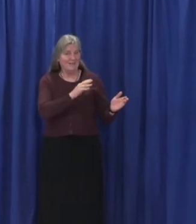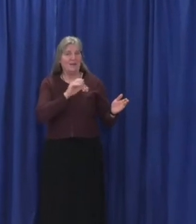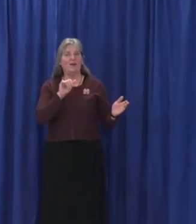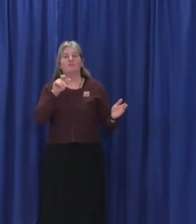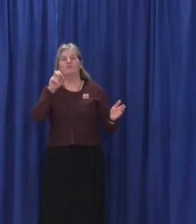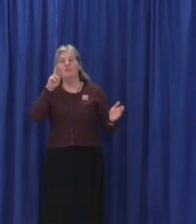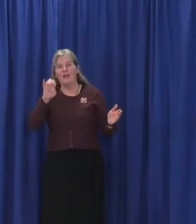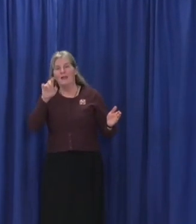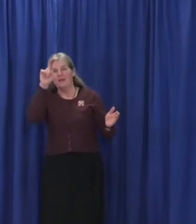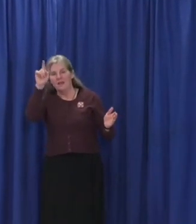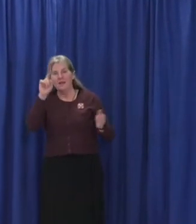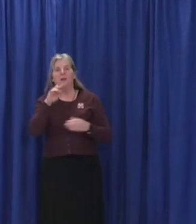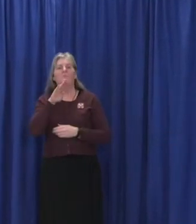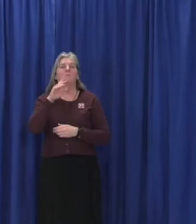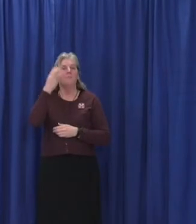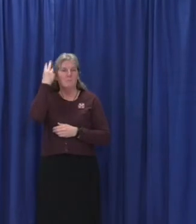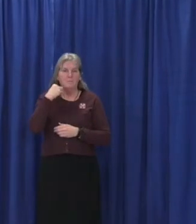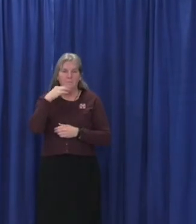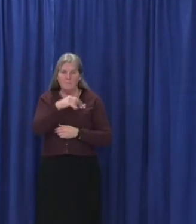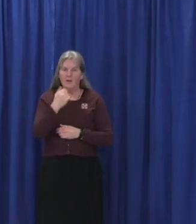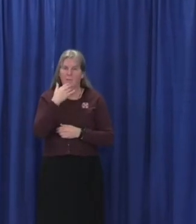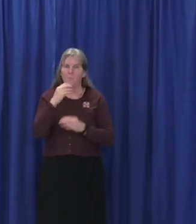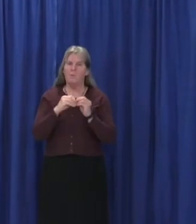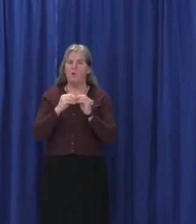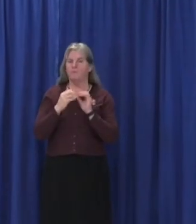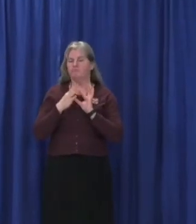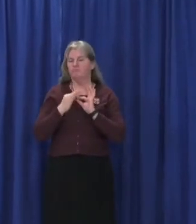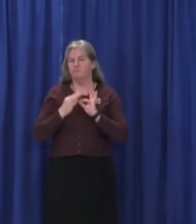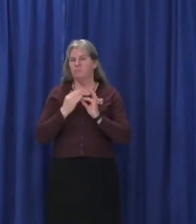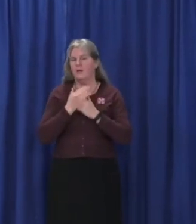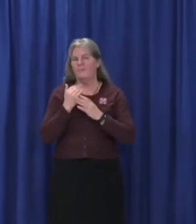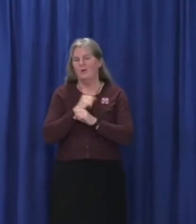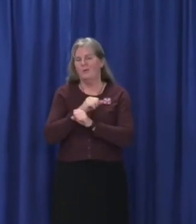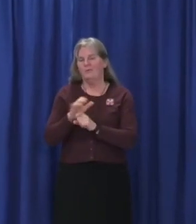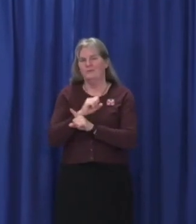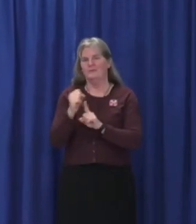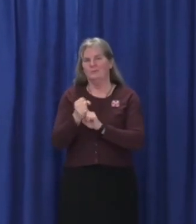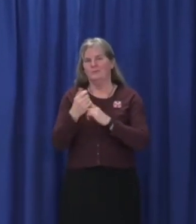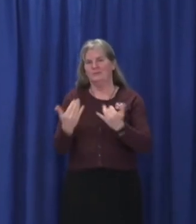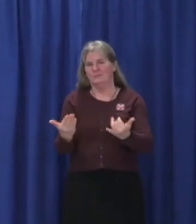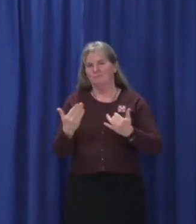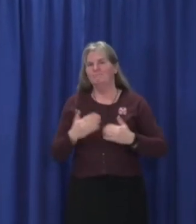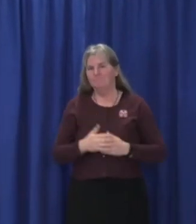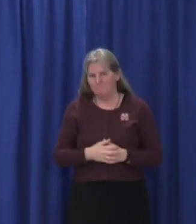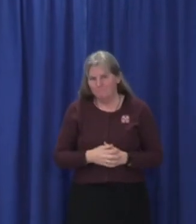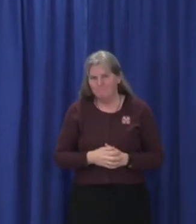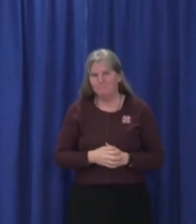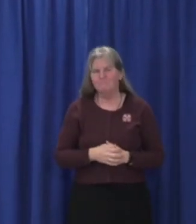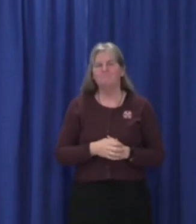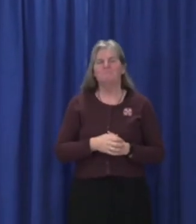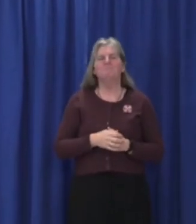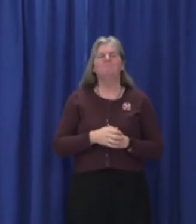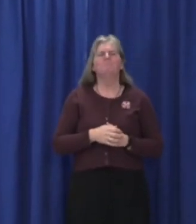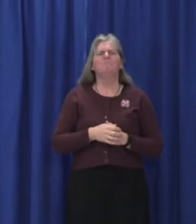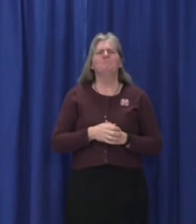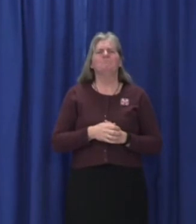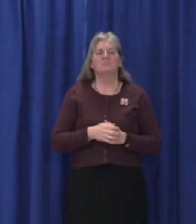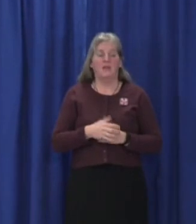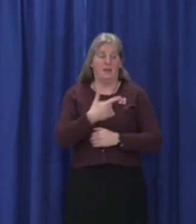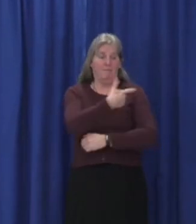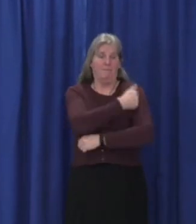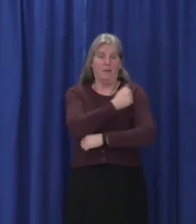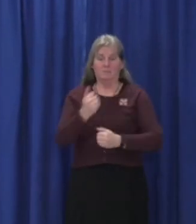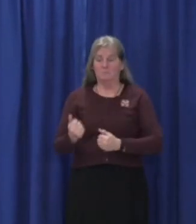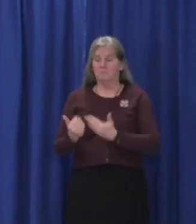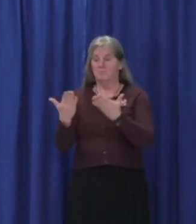Mary to share more about the situation we're in right now with COVID-19 in the territory. Our vaccine